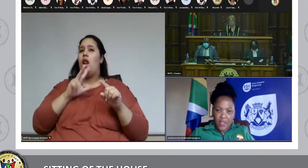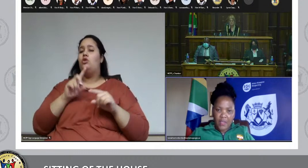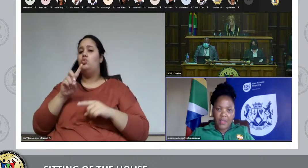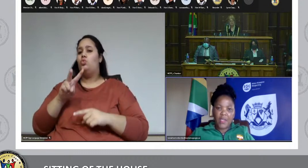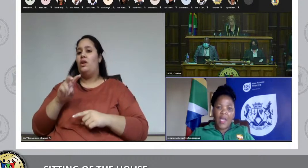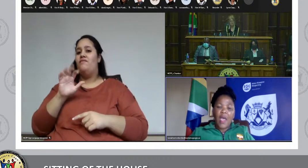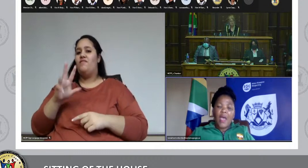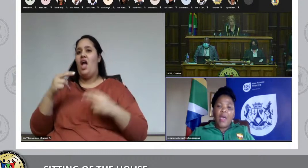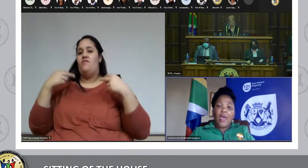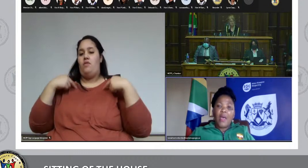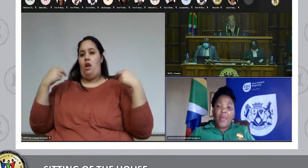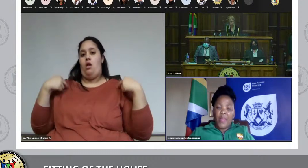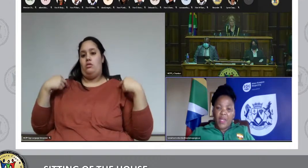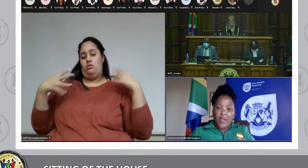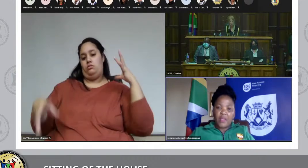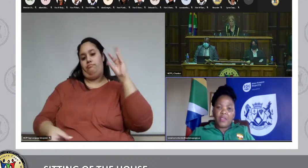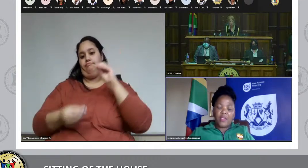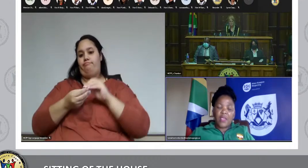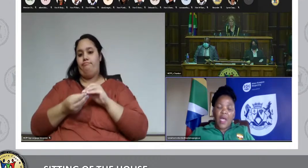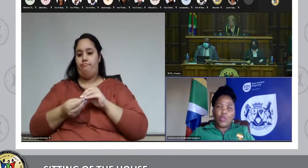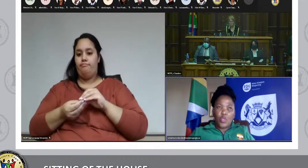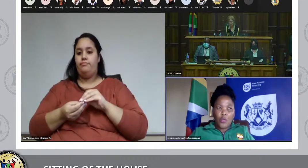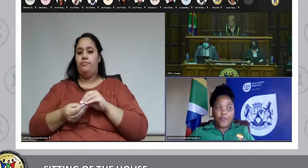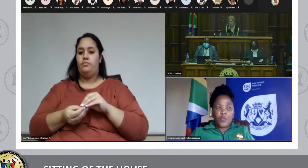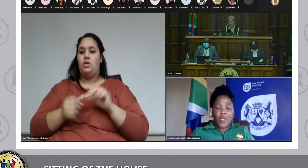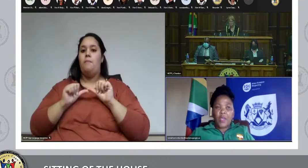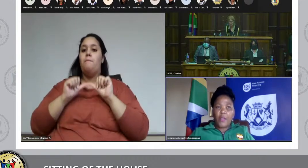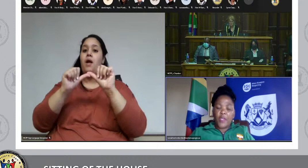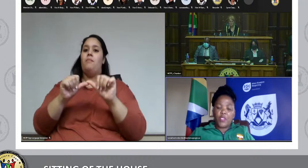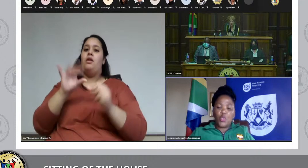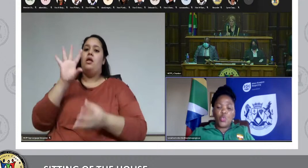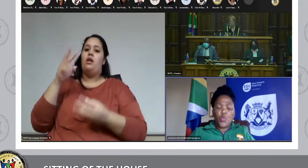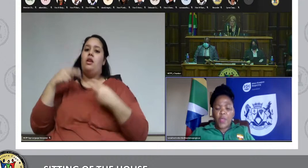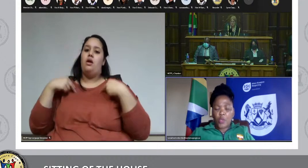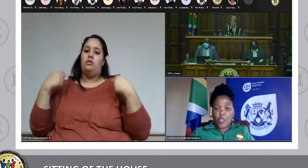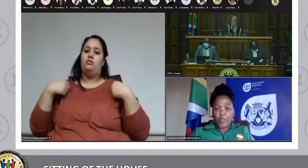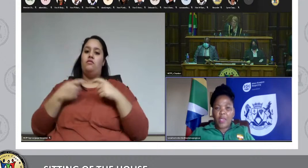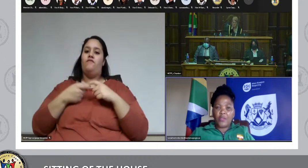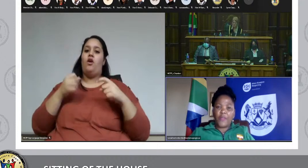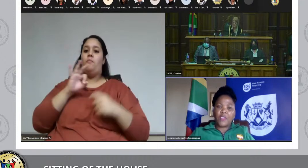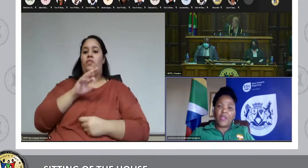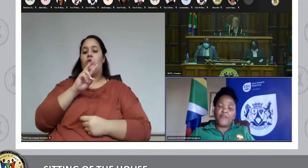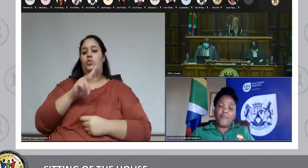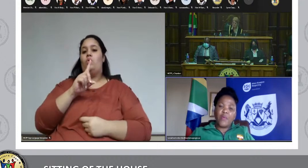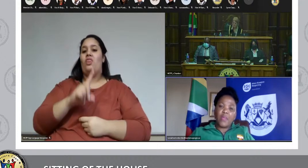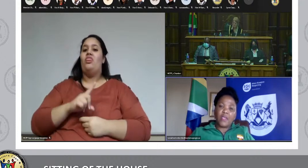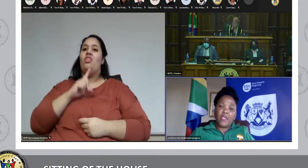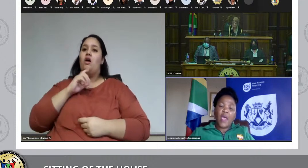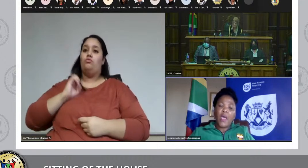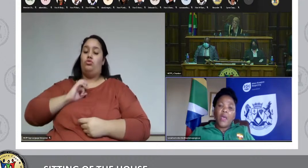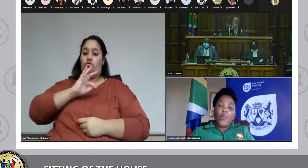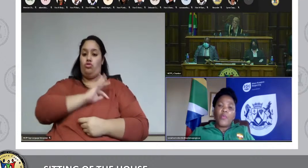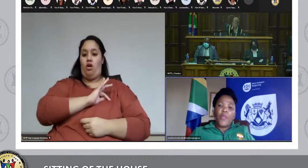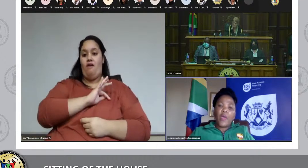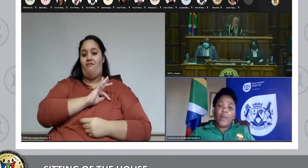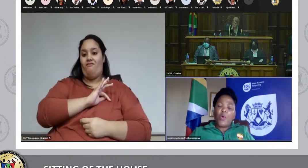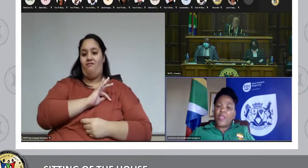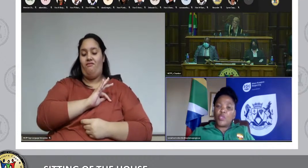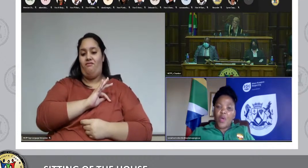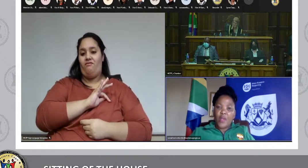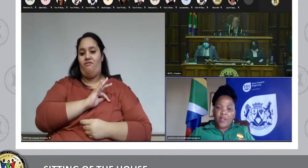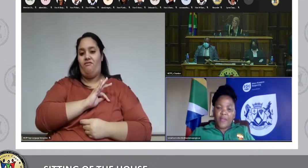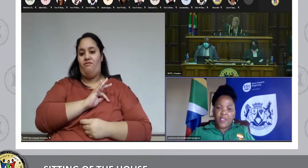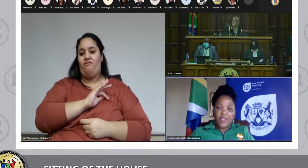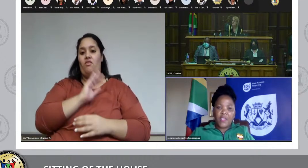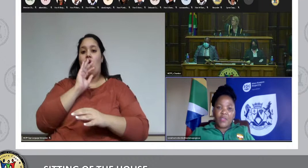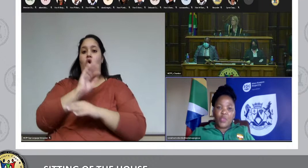13,825 nurses, permanent nurses out of 32,000 plus of the staff members, with more